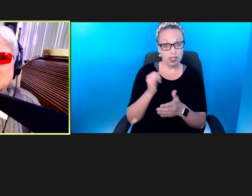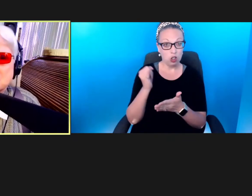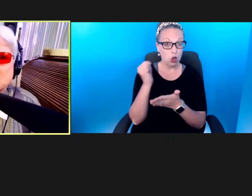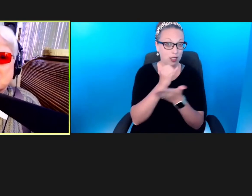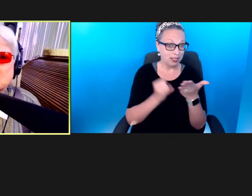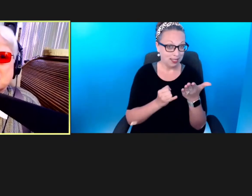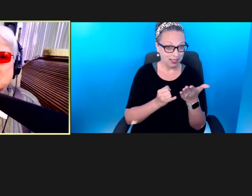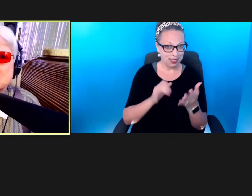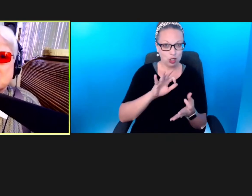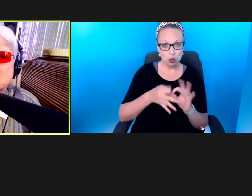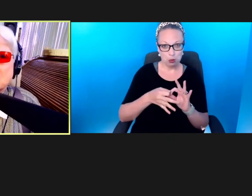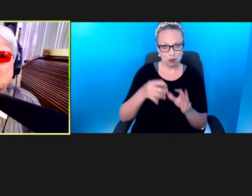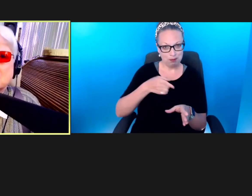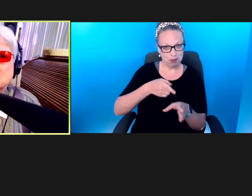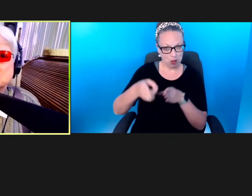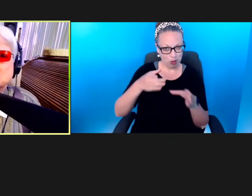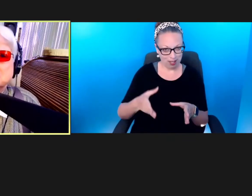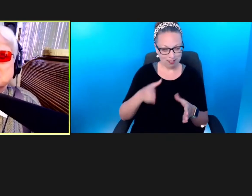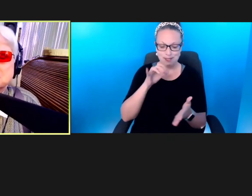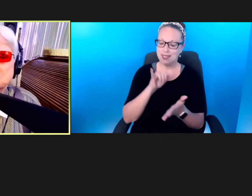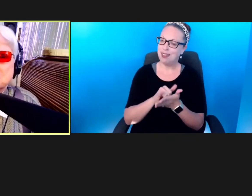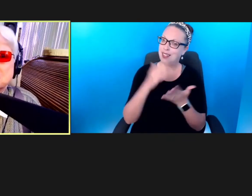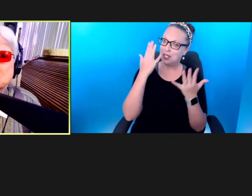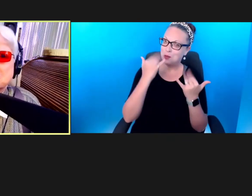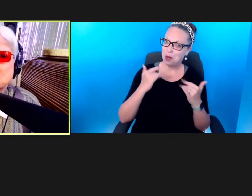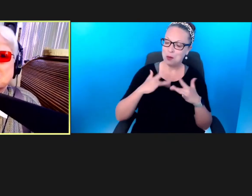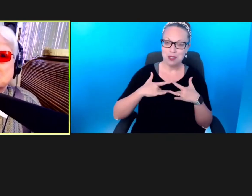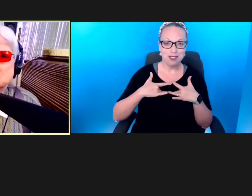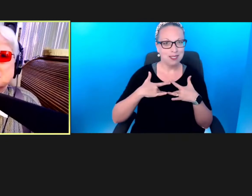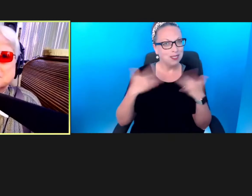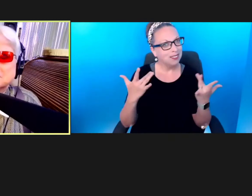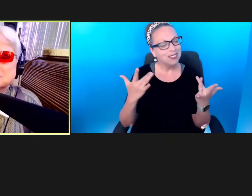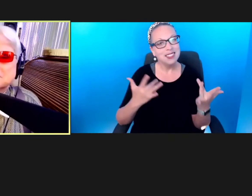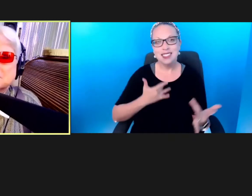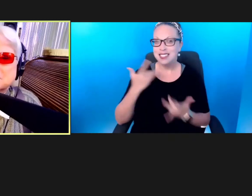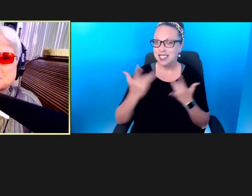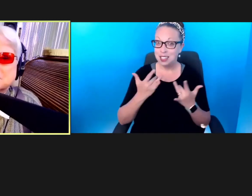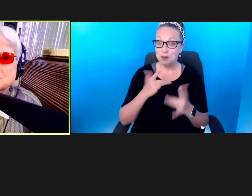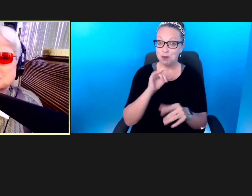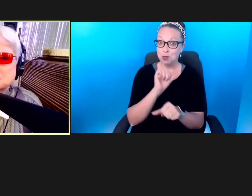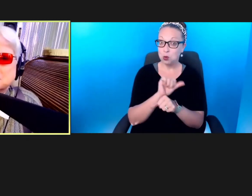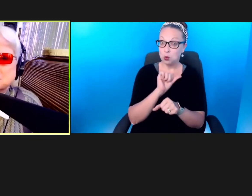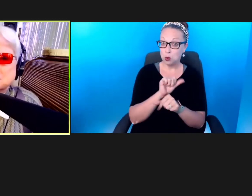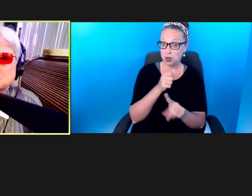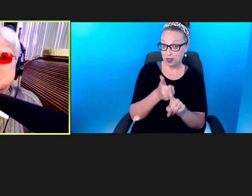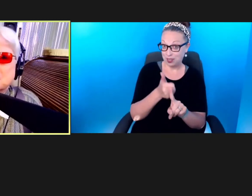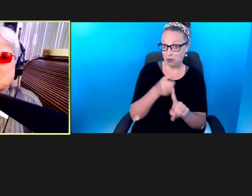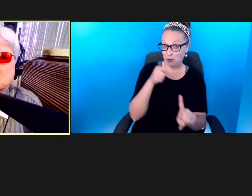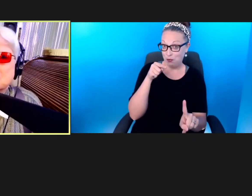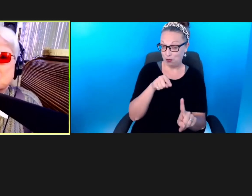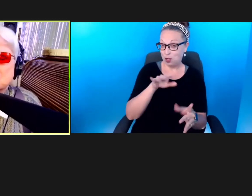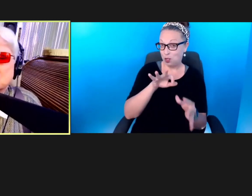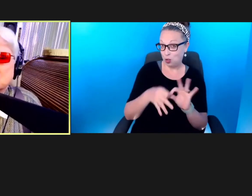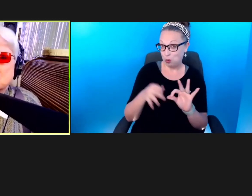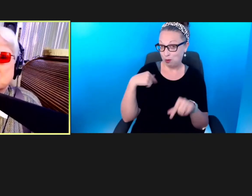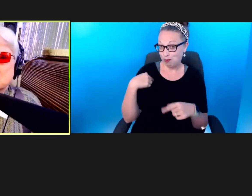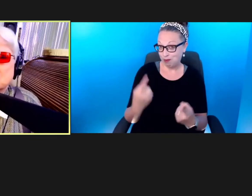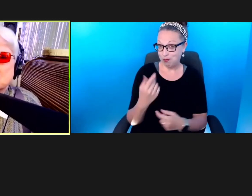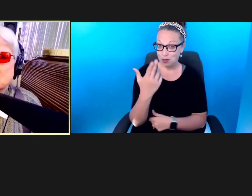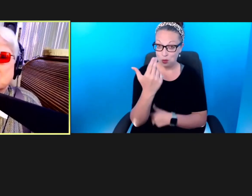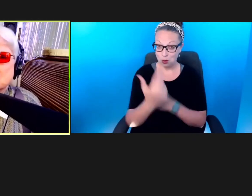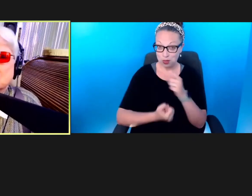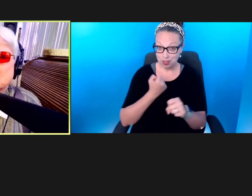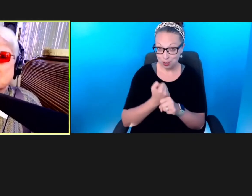interpreting, and that's what we were so excited about. She's been working as an interpreter for 13